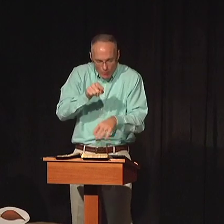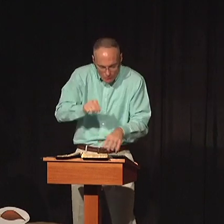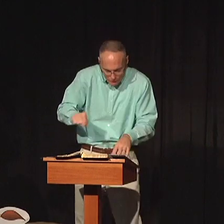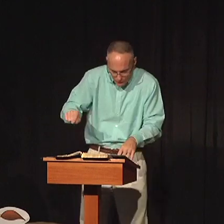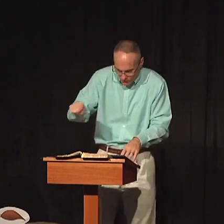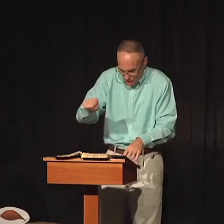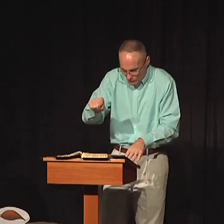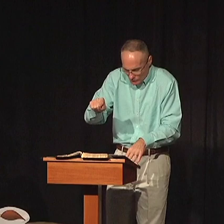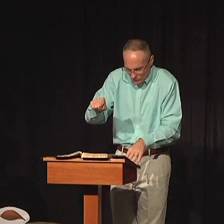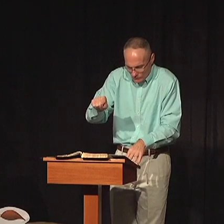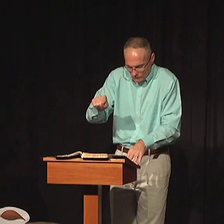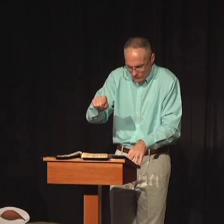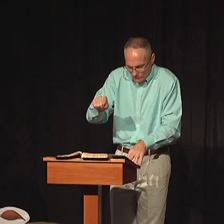And again, He calls you.